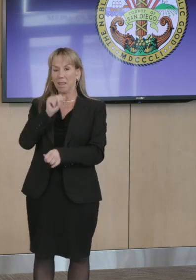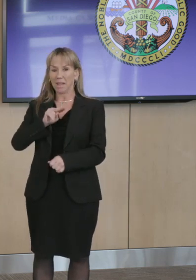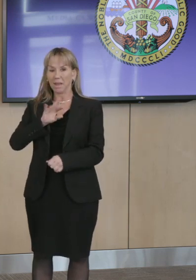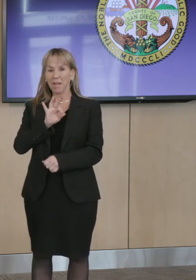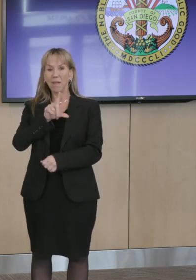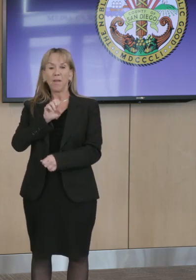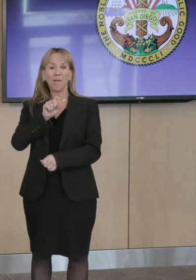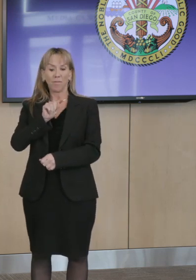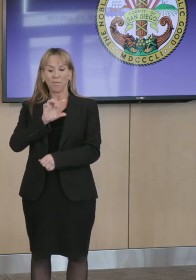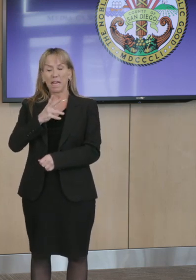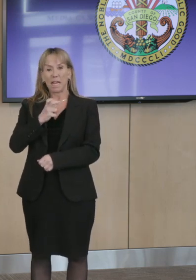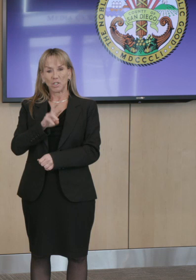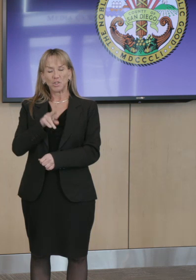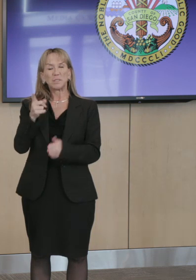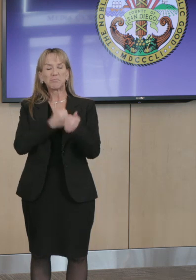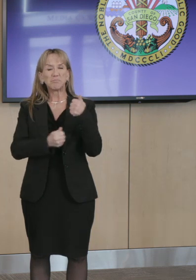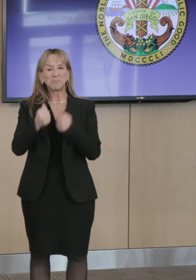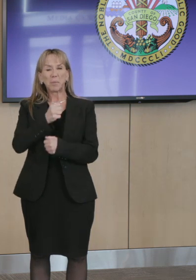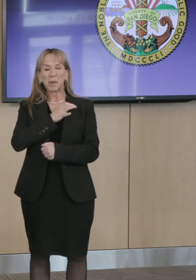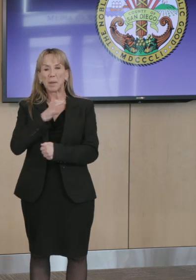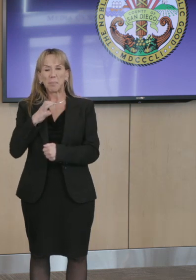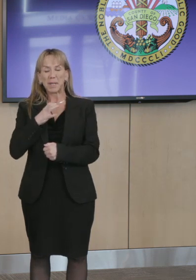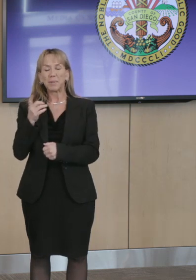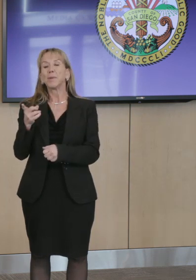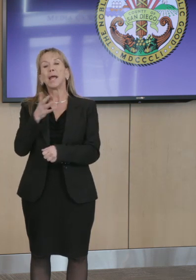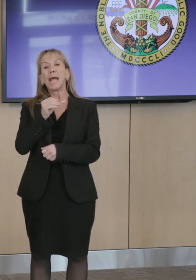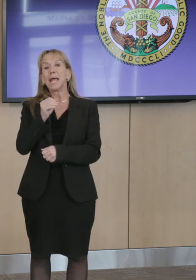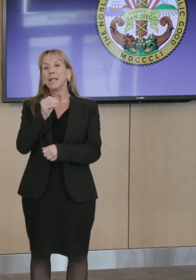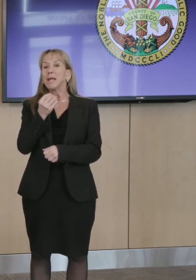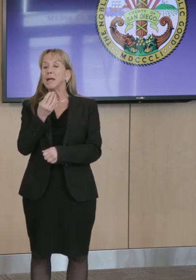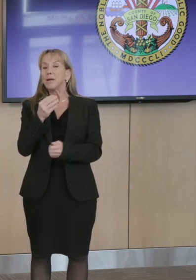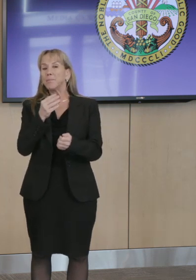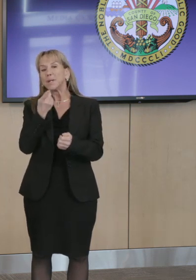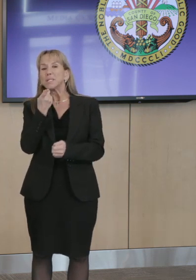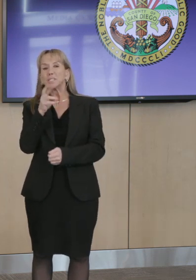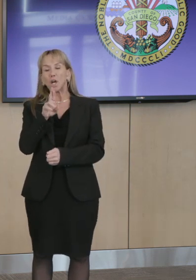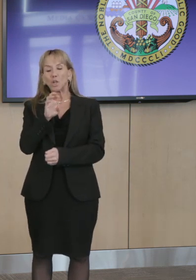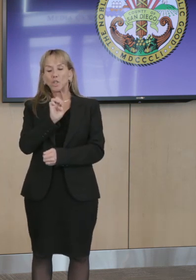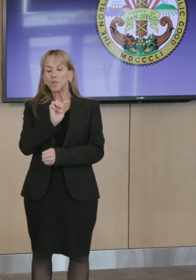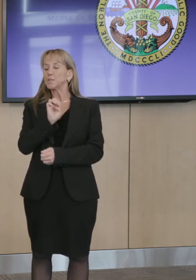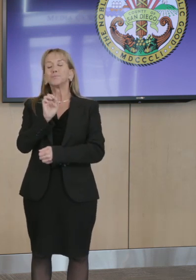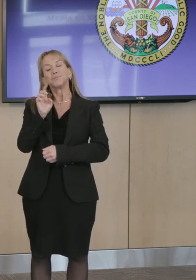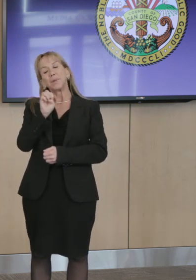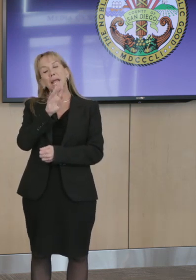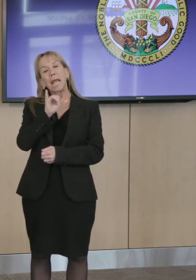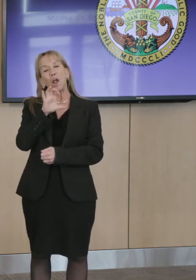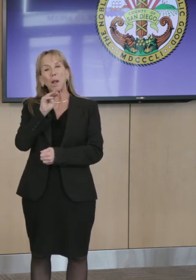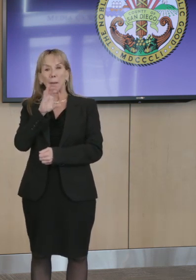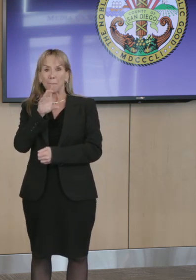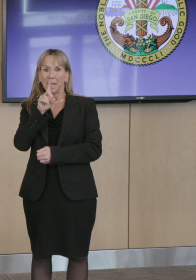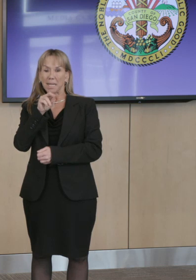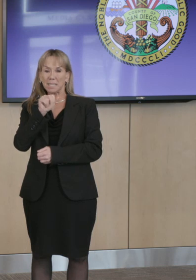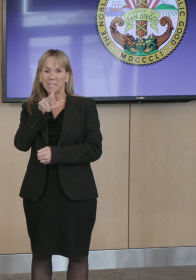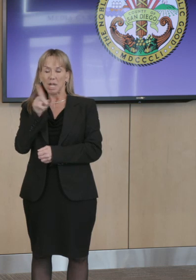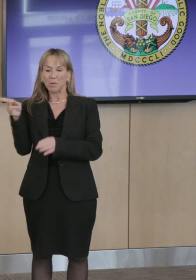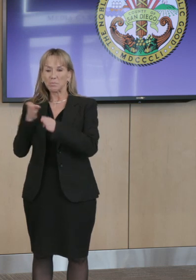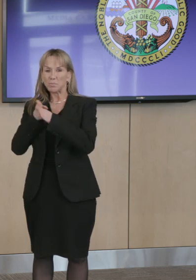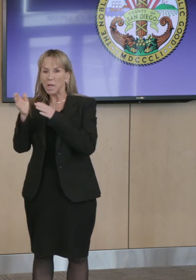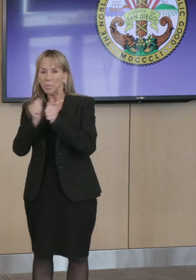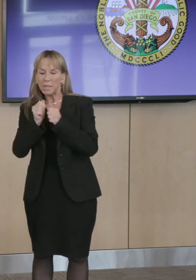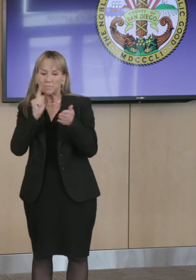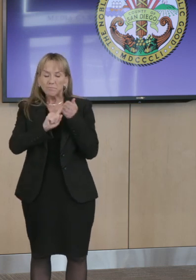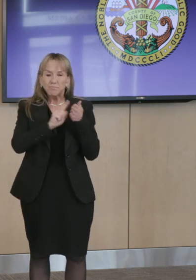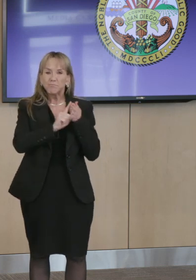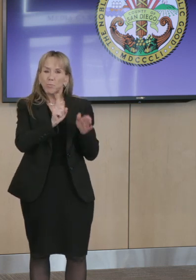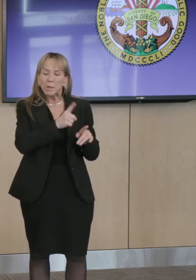board's subcommittee, and also Dr. Eric McDonald, the medical director for the County Epidemiology and Immunization Branch.